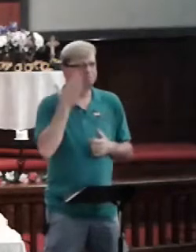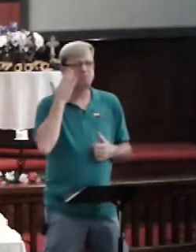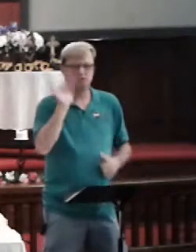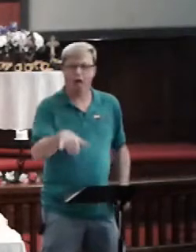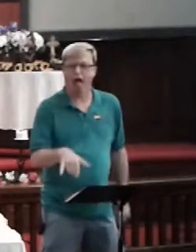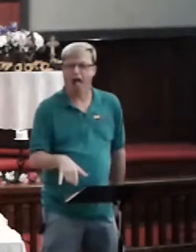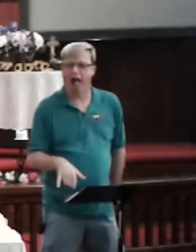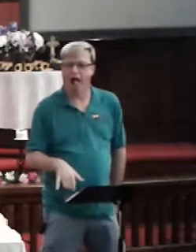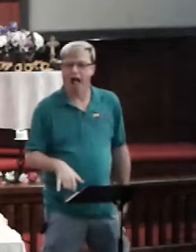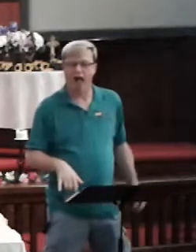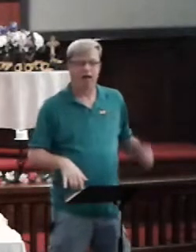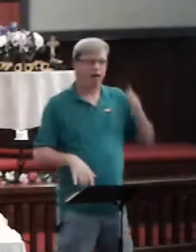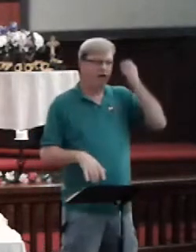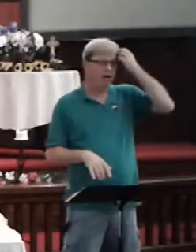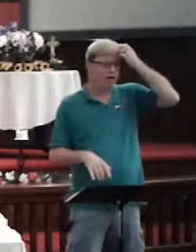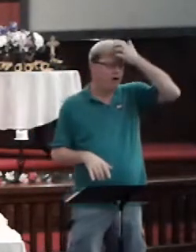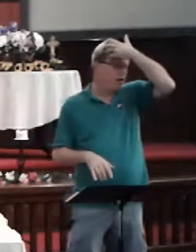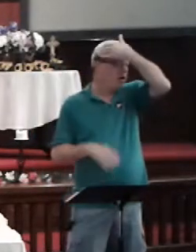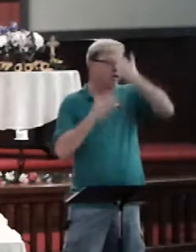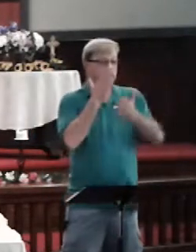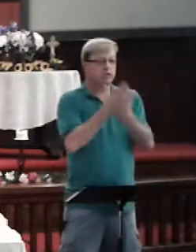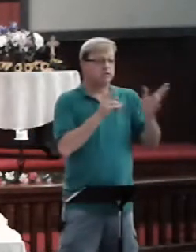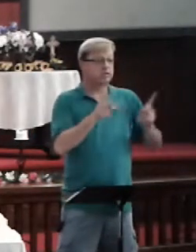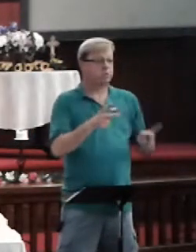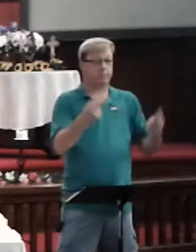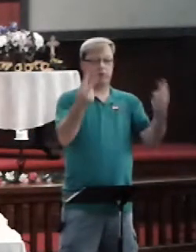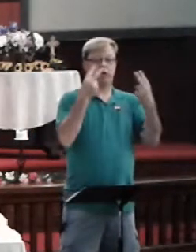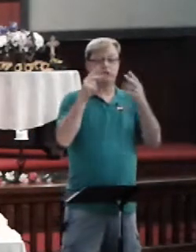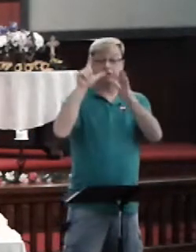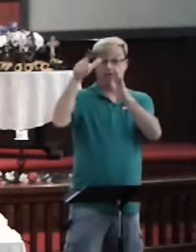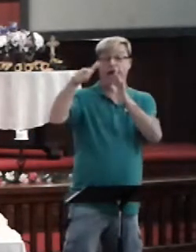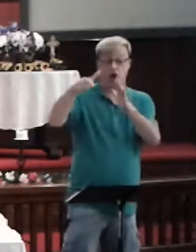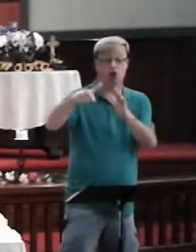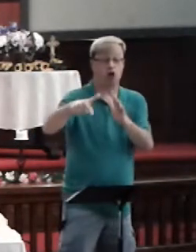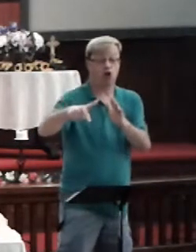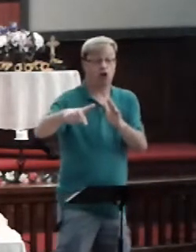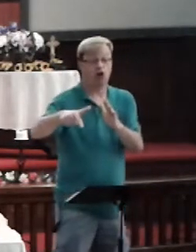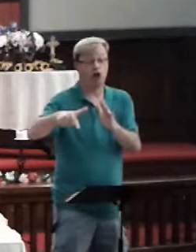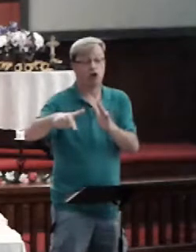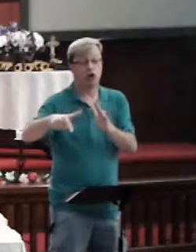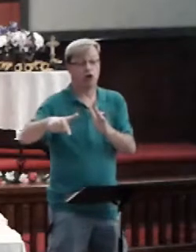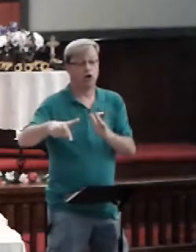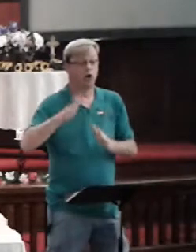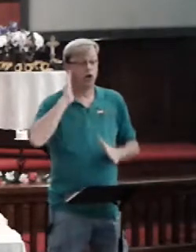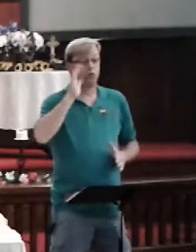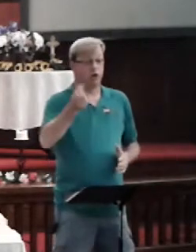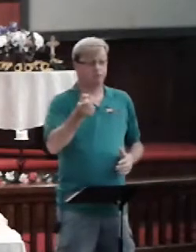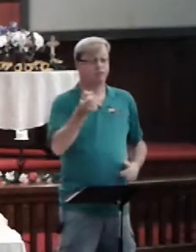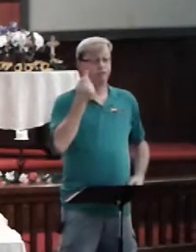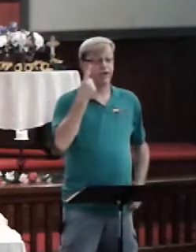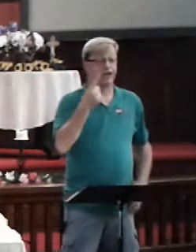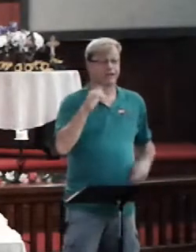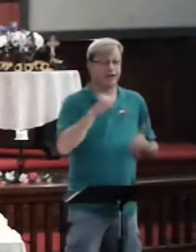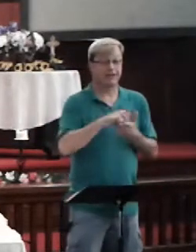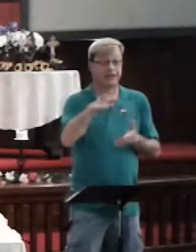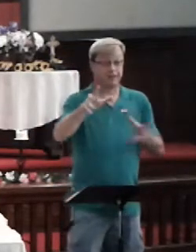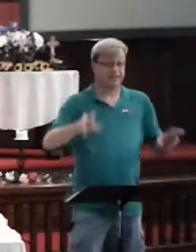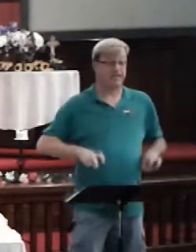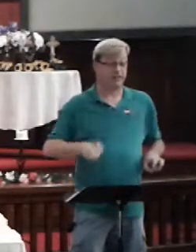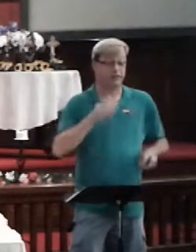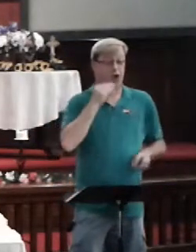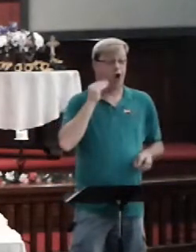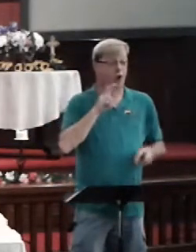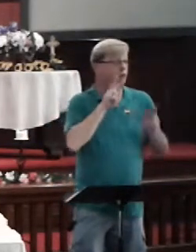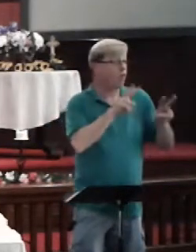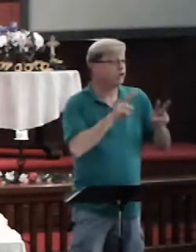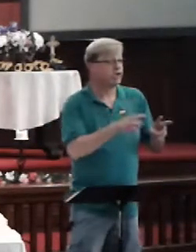are. Some folks are going to be watching this later. are going to realize that they were selfishly home watching